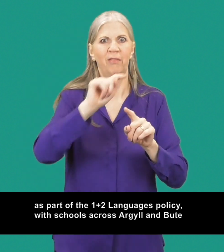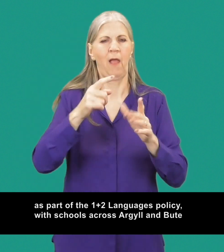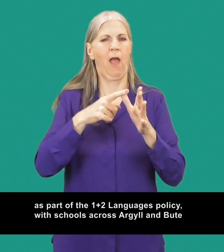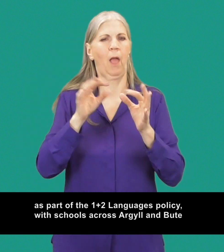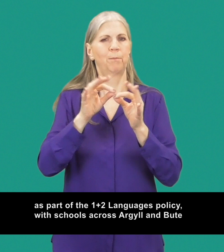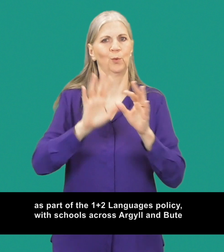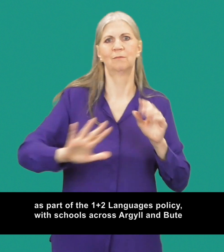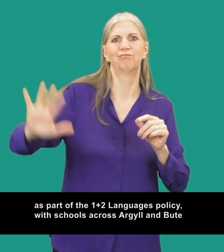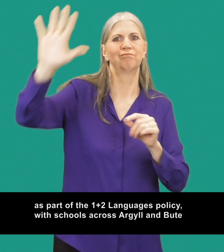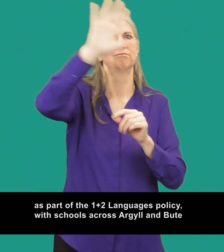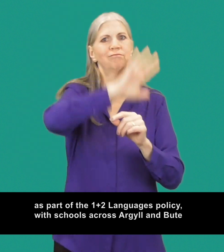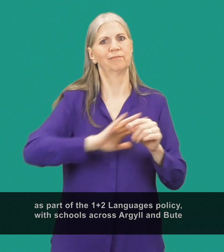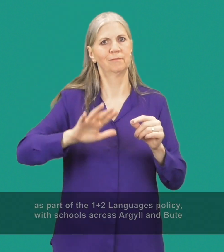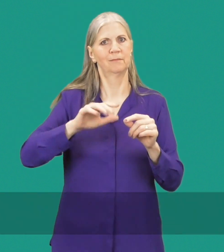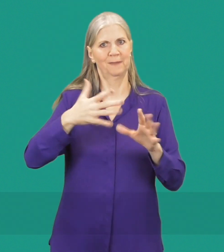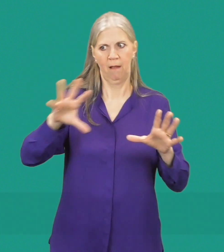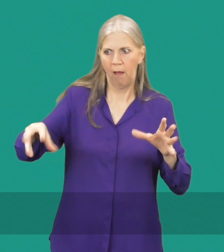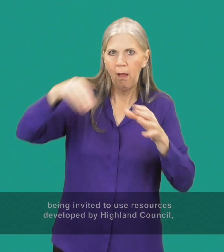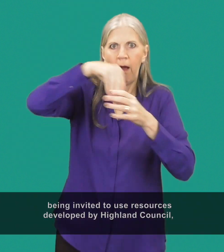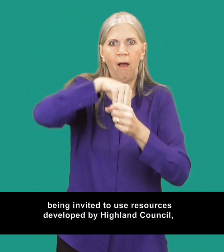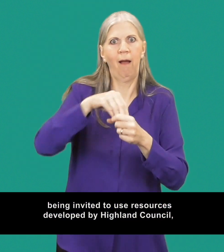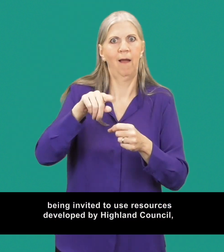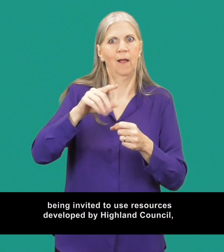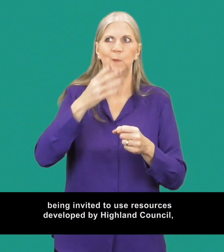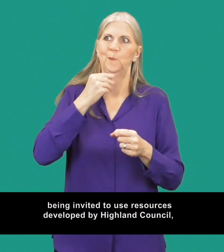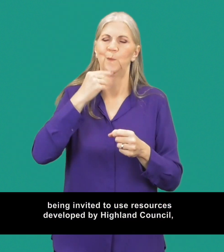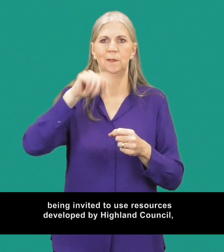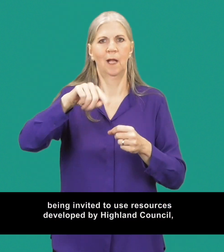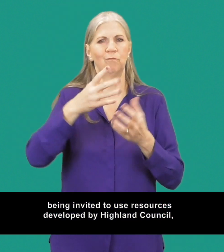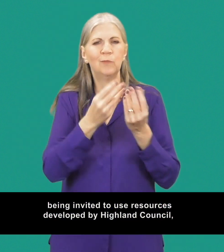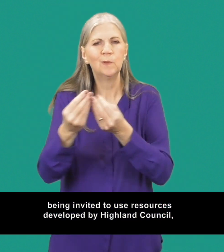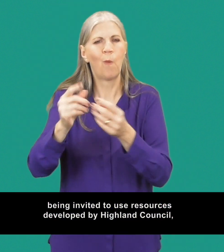being invited to use resources developed by Highland Council,